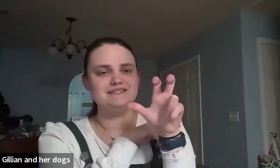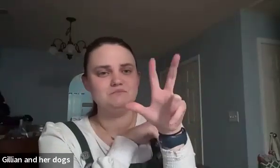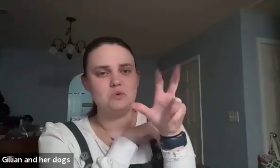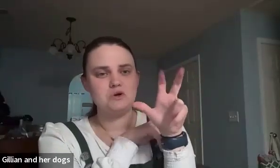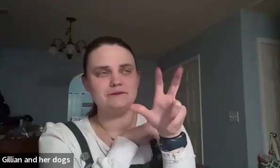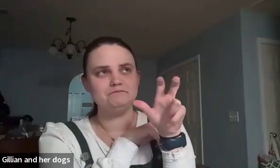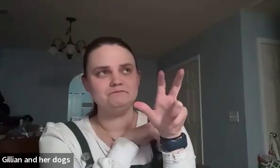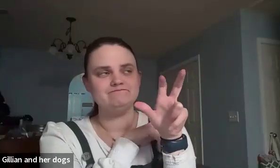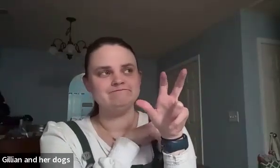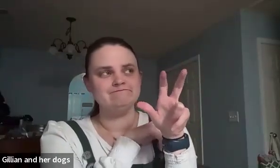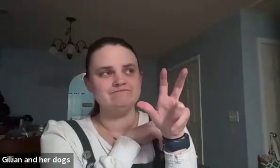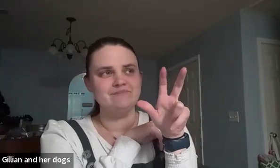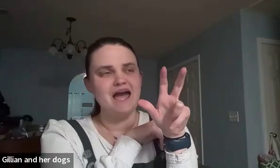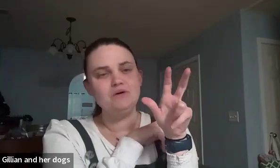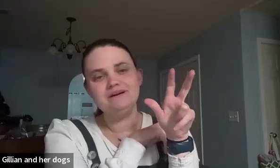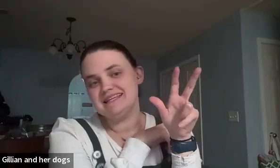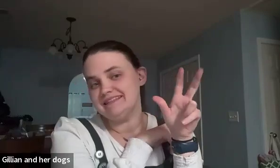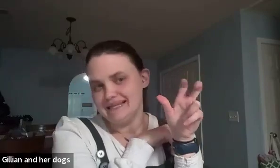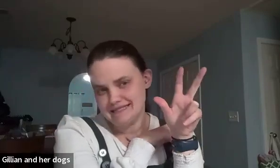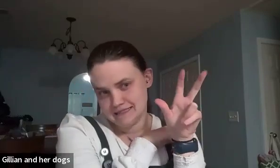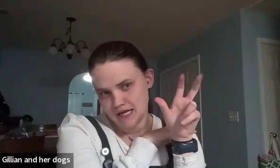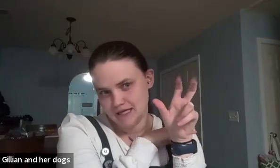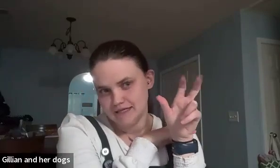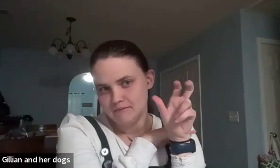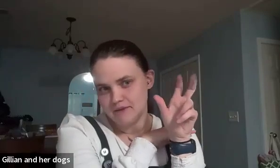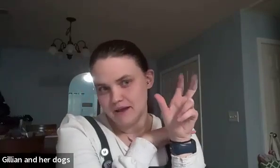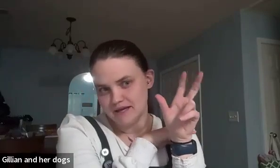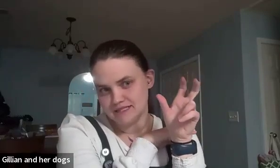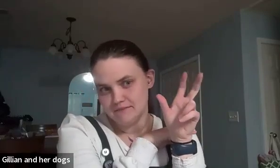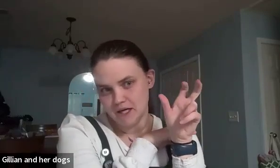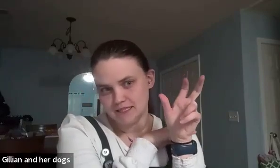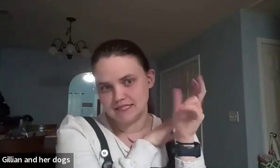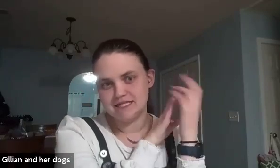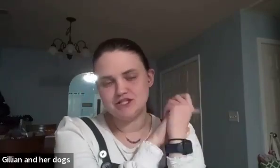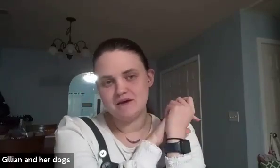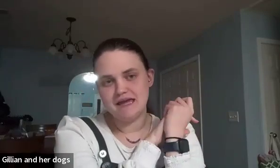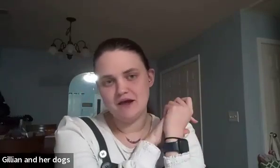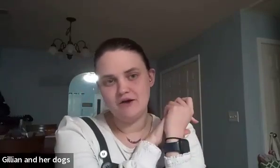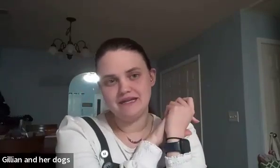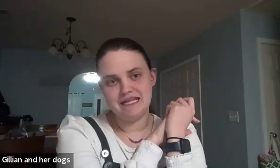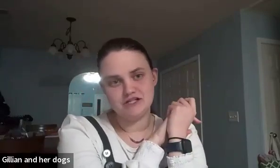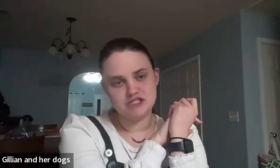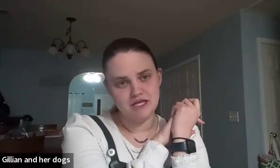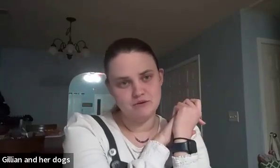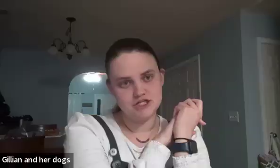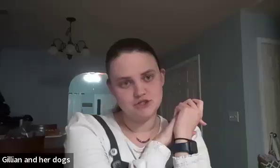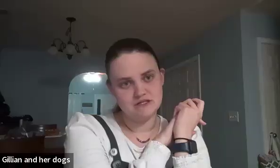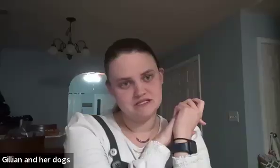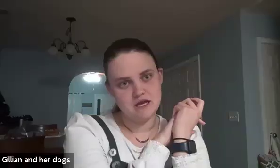is more, I don't want to say lazy sign, but my best comparison is, like how in the English language you can